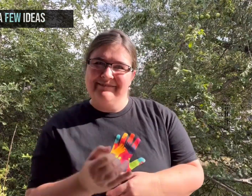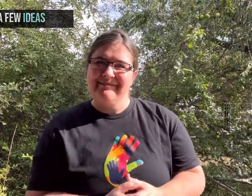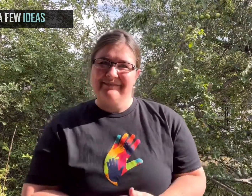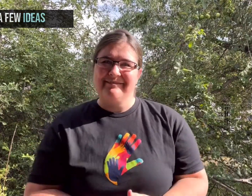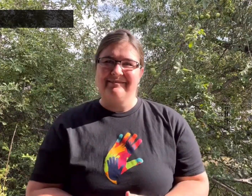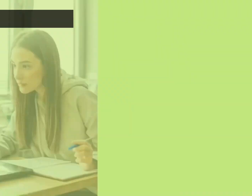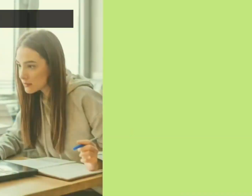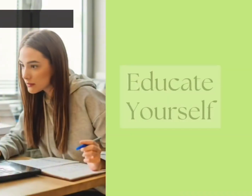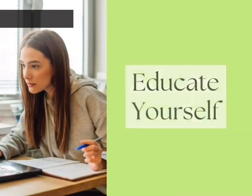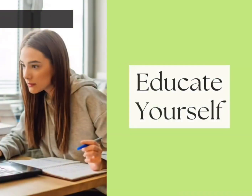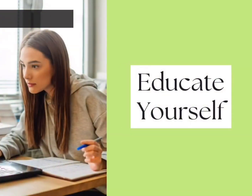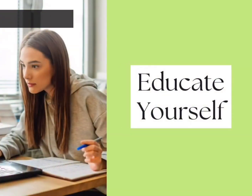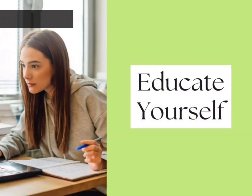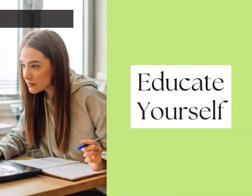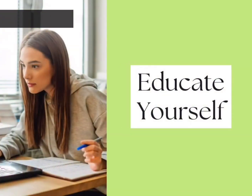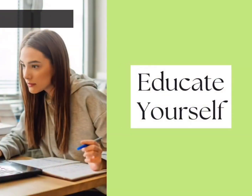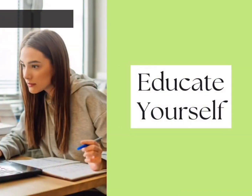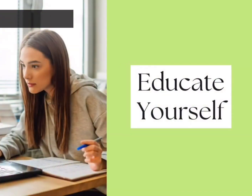you a few ideas.